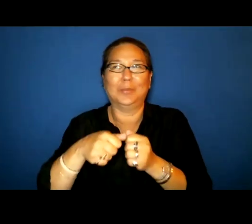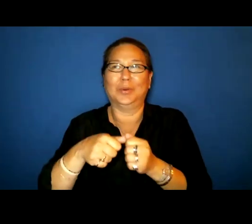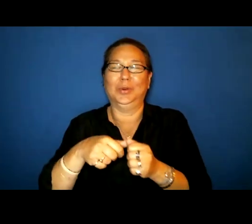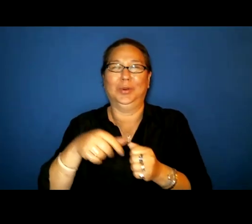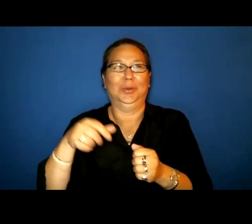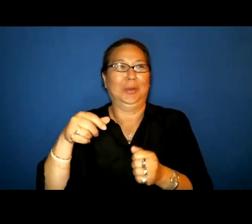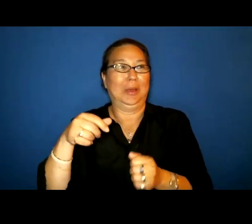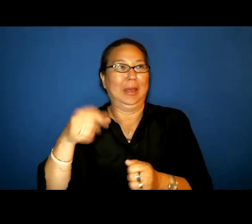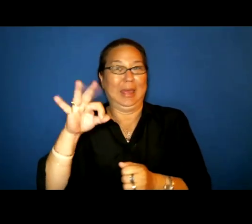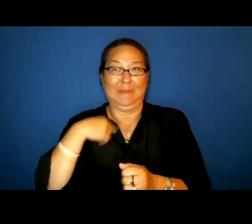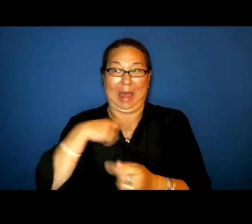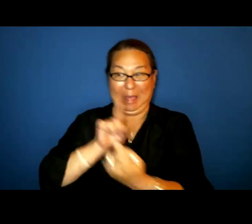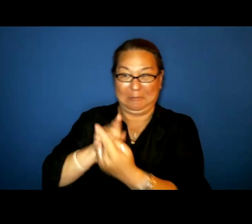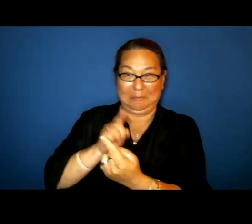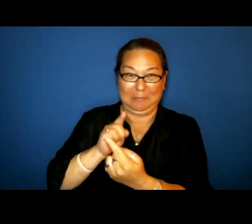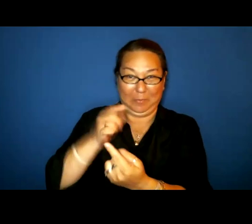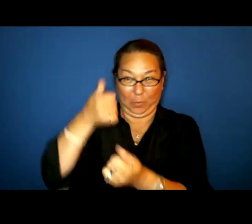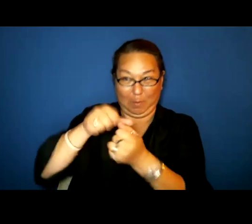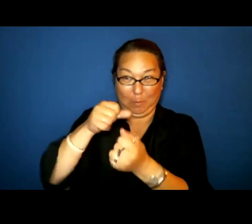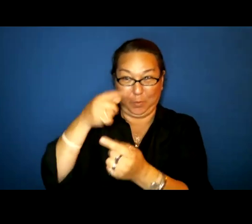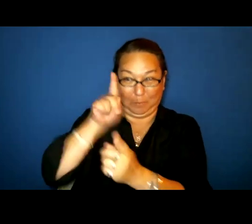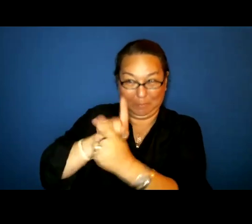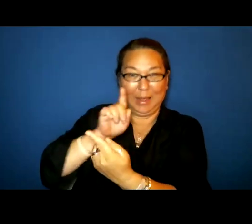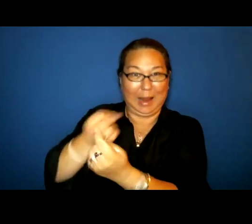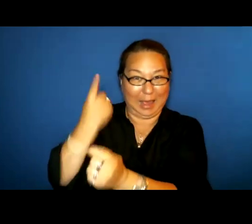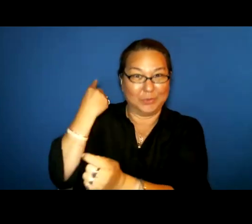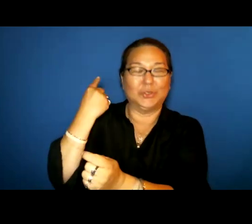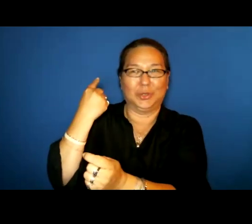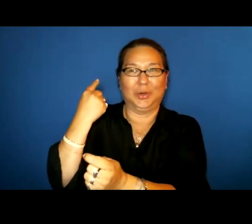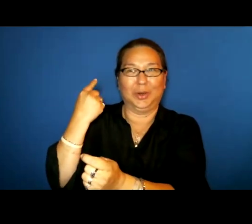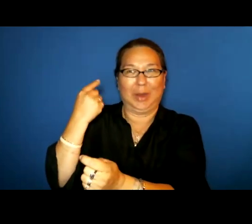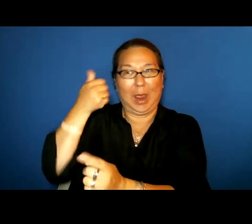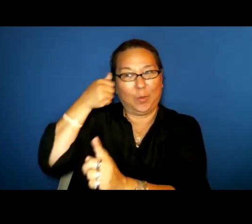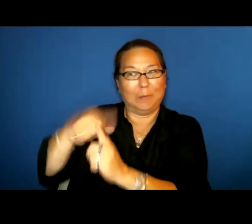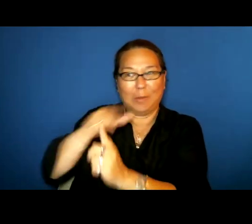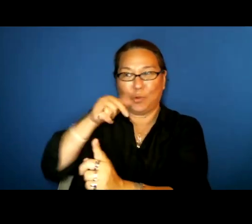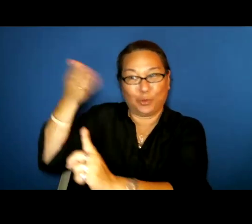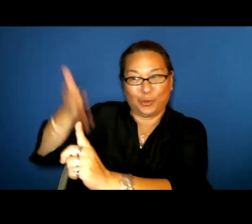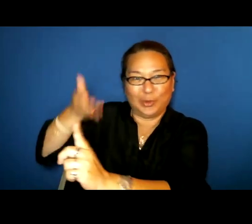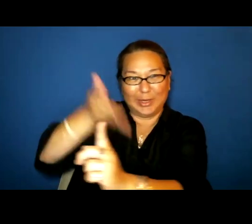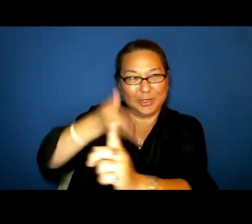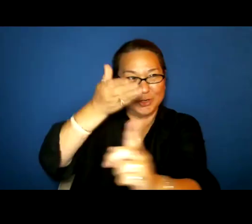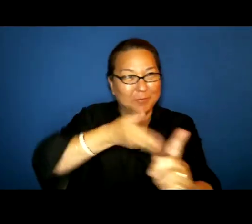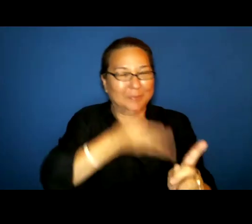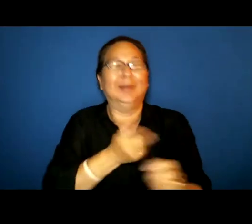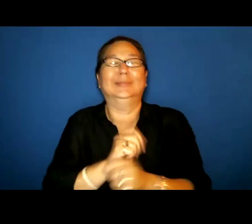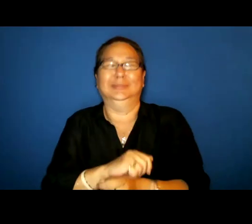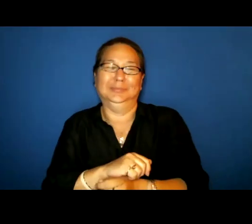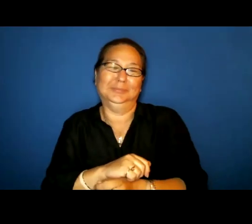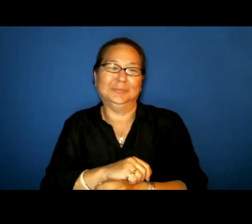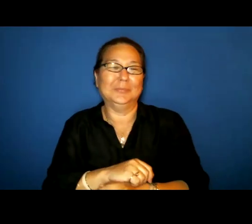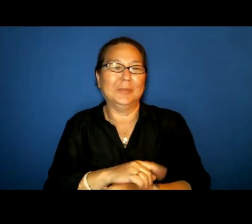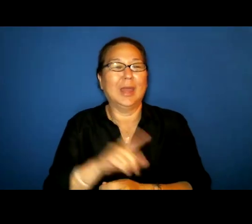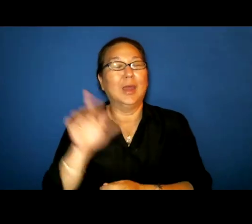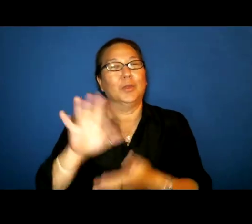and those things. But it was fun. I hope you all will read the little QR codes. The stories are